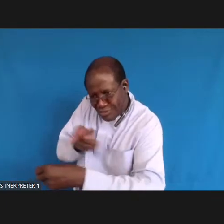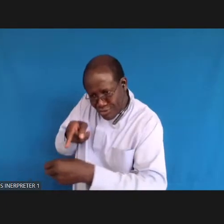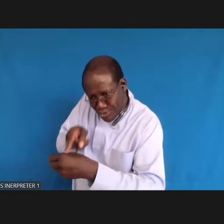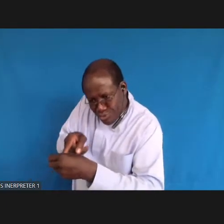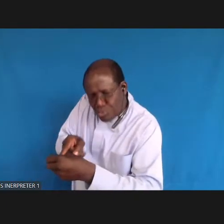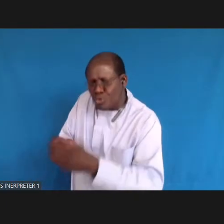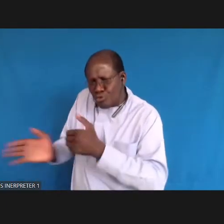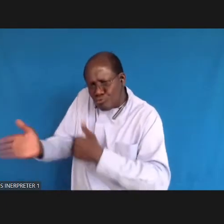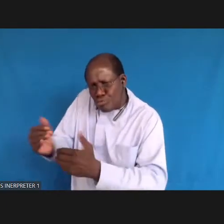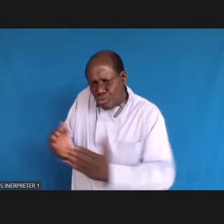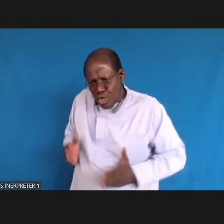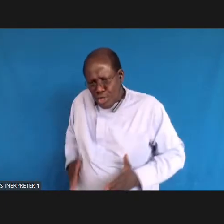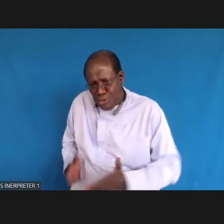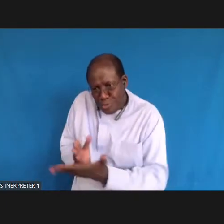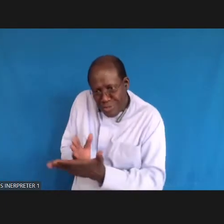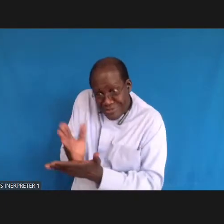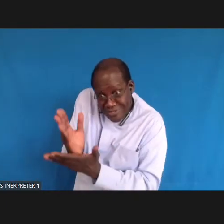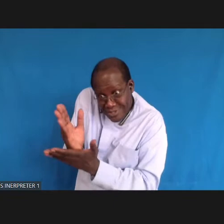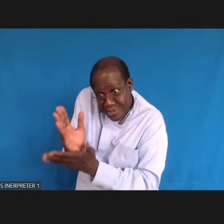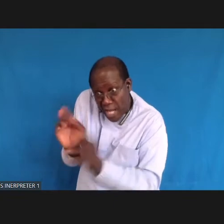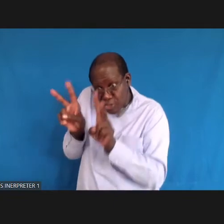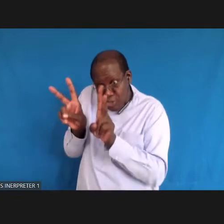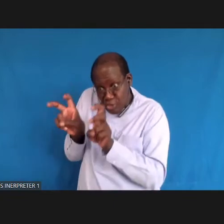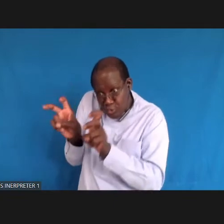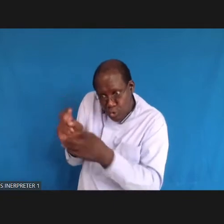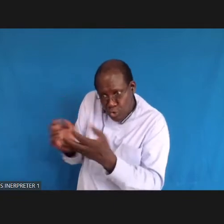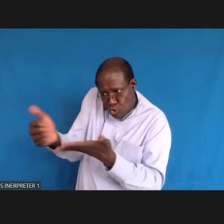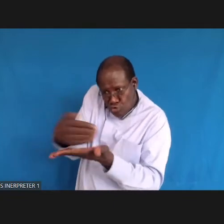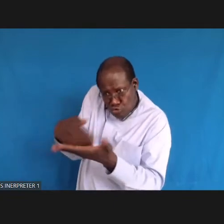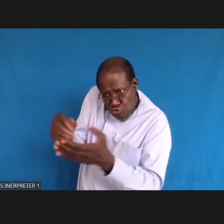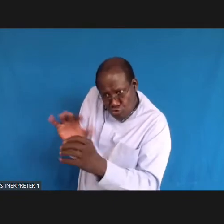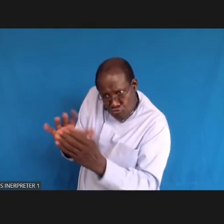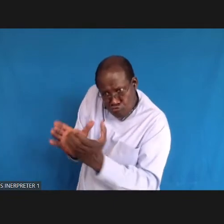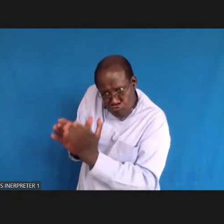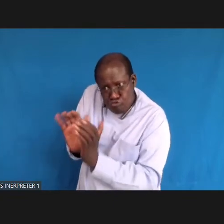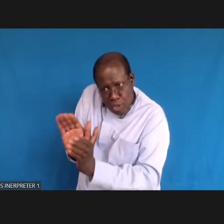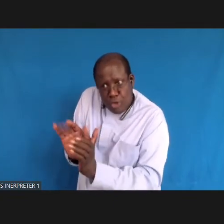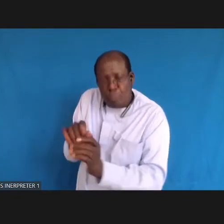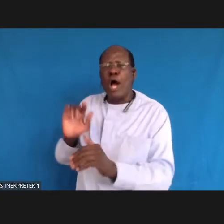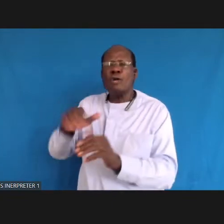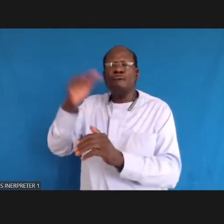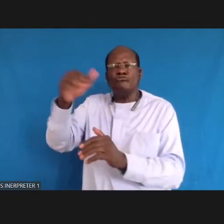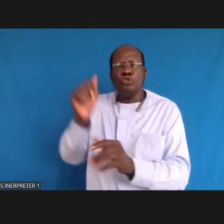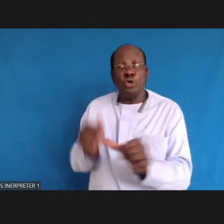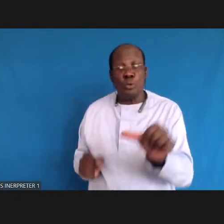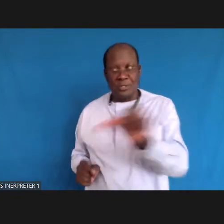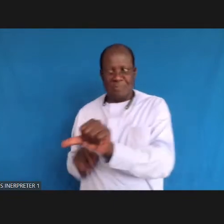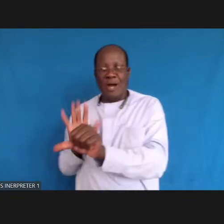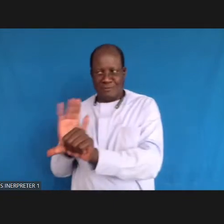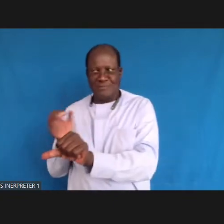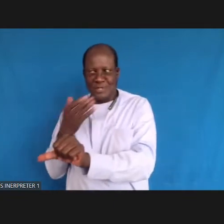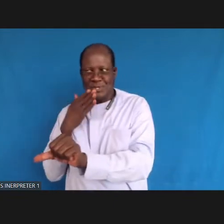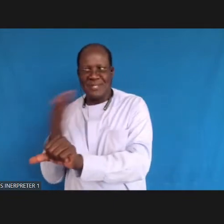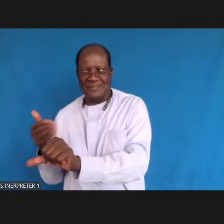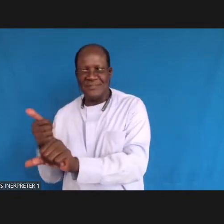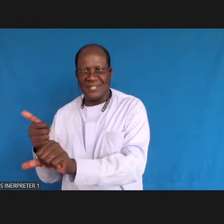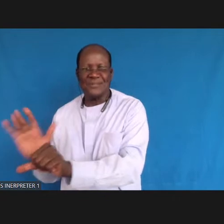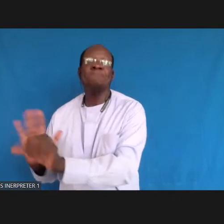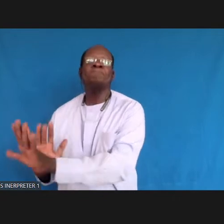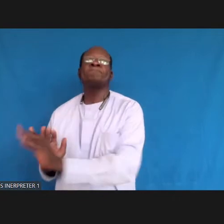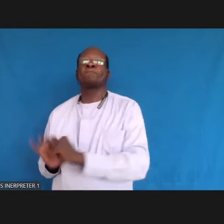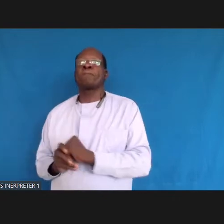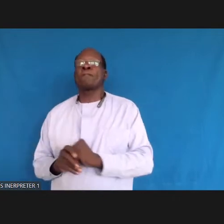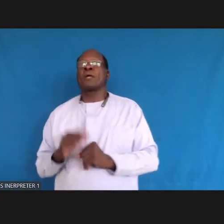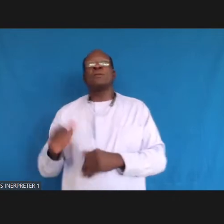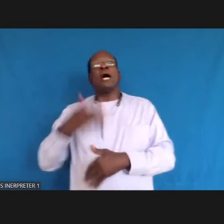your tools. So maybe that's something we put on the side and come back to you. So our last speakers, and not